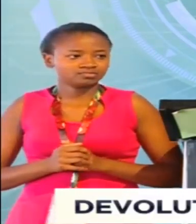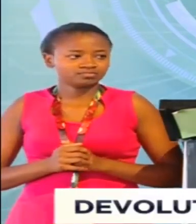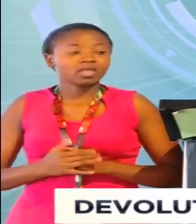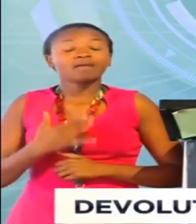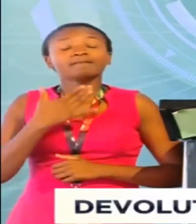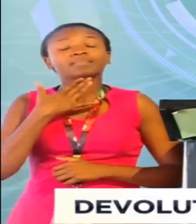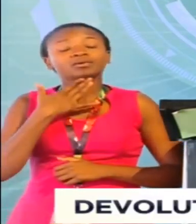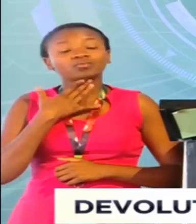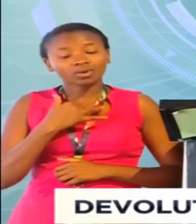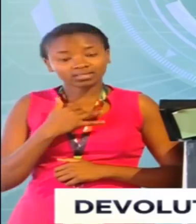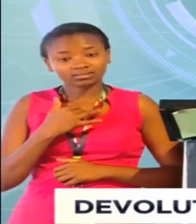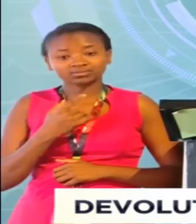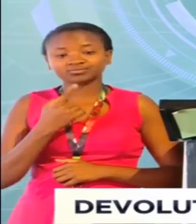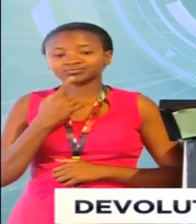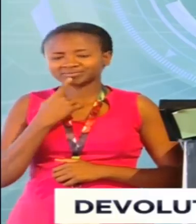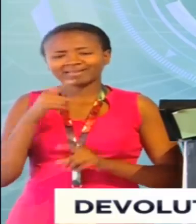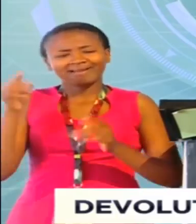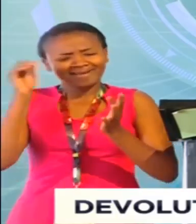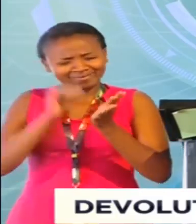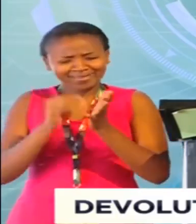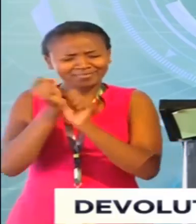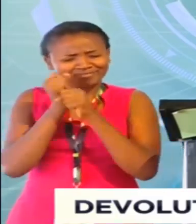I want to once again make it clear,